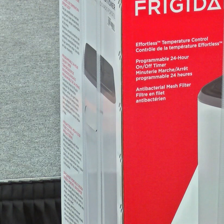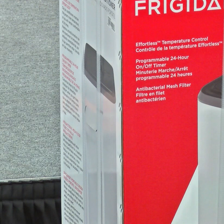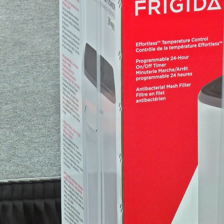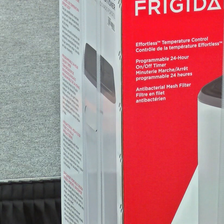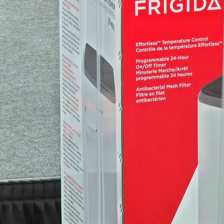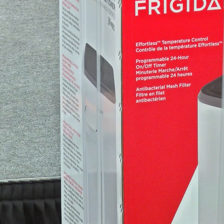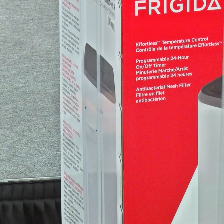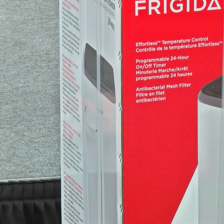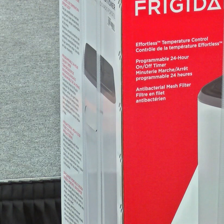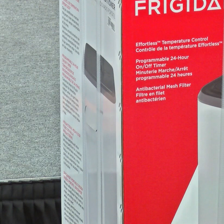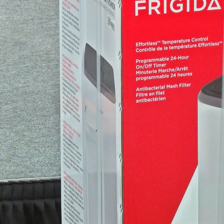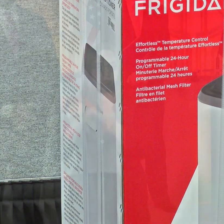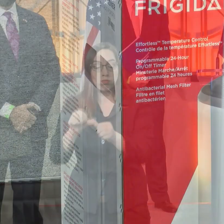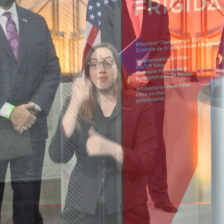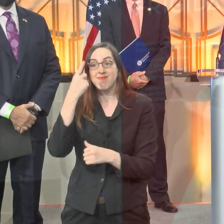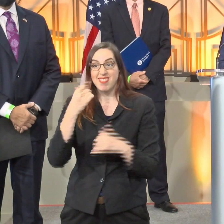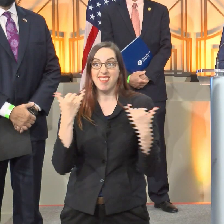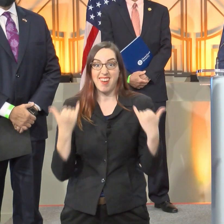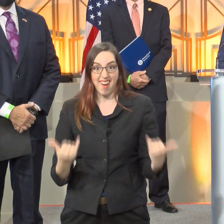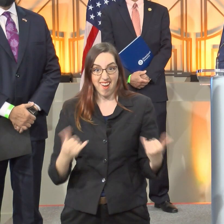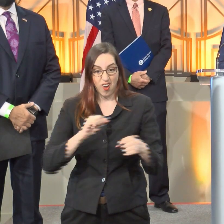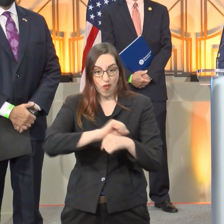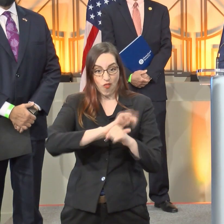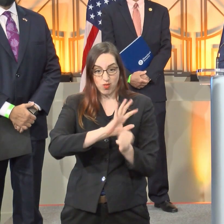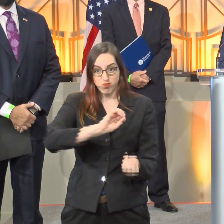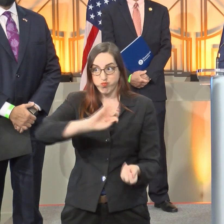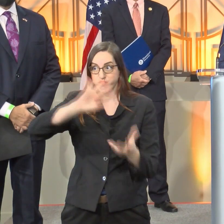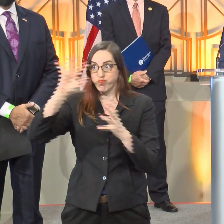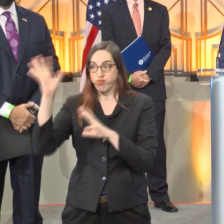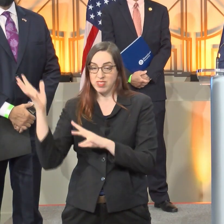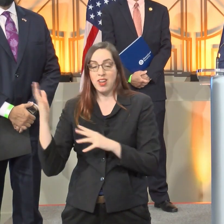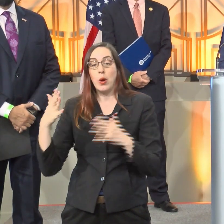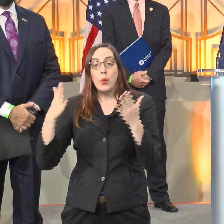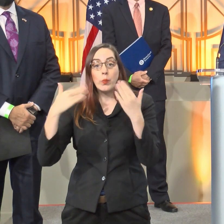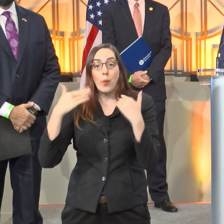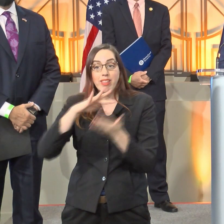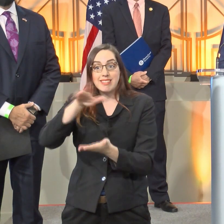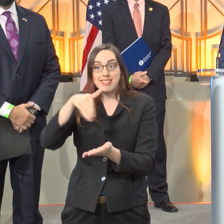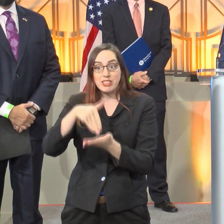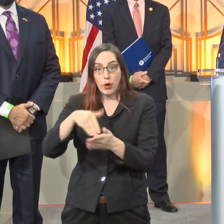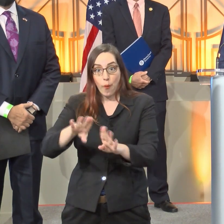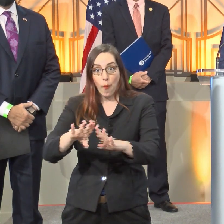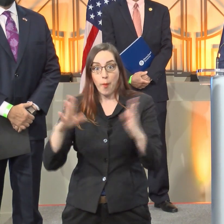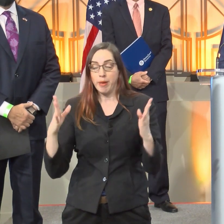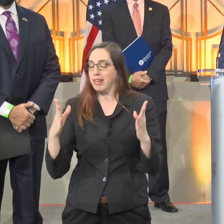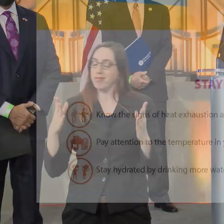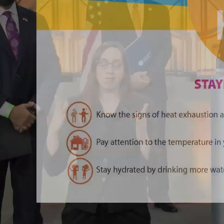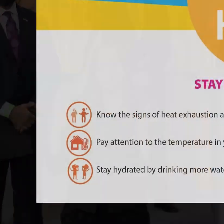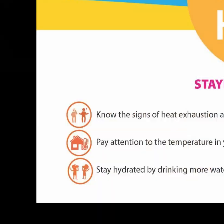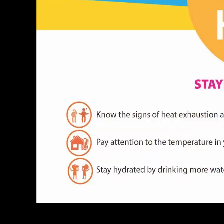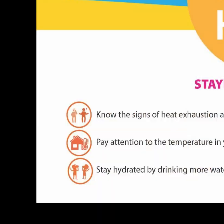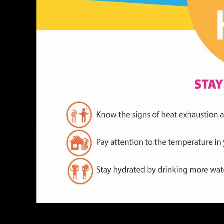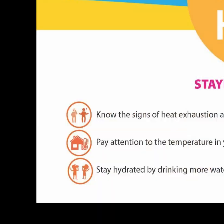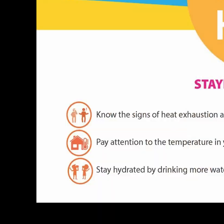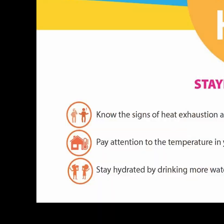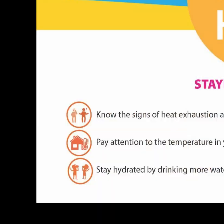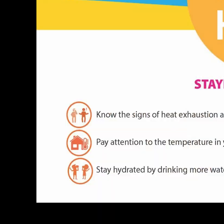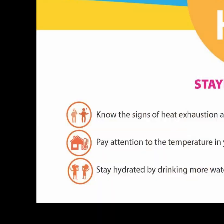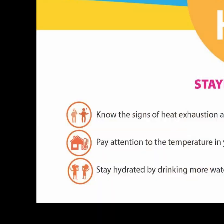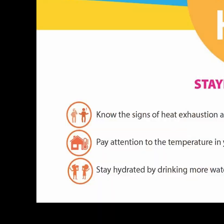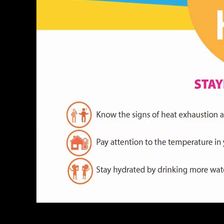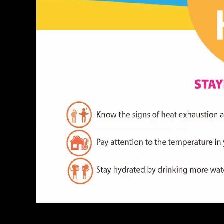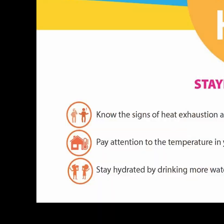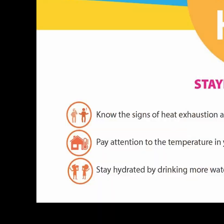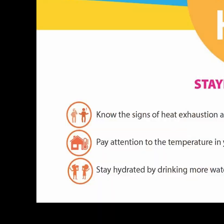And this year, because of the pandemic, cooling centers will only be open during an emergency, so we are